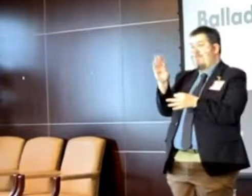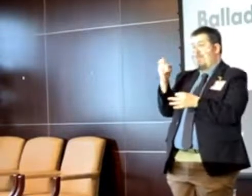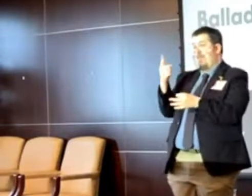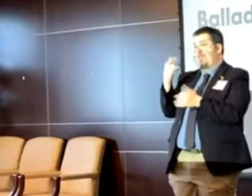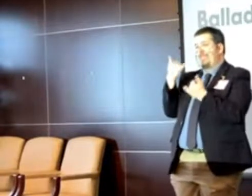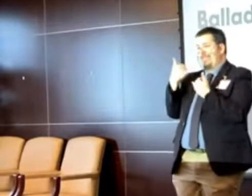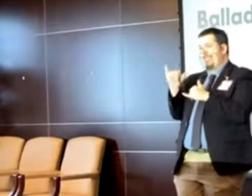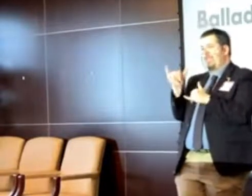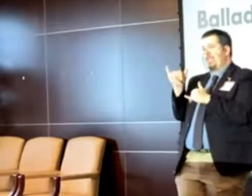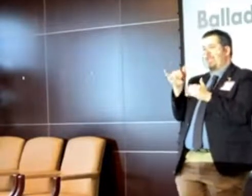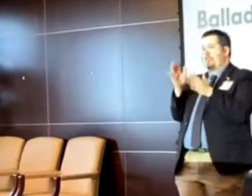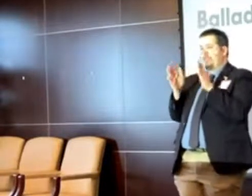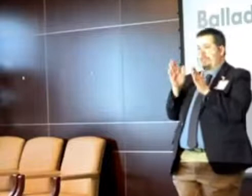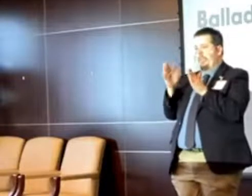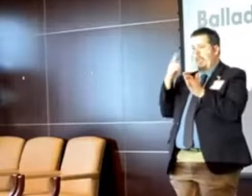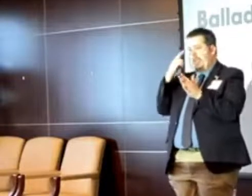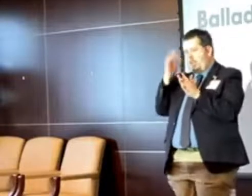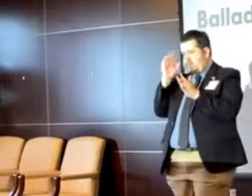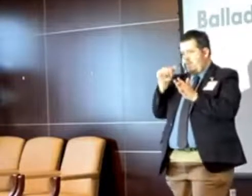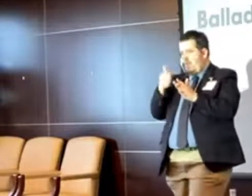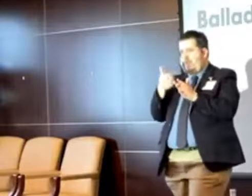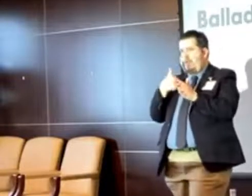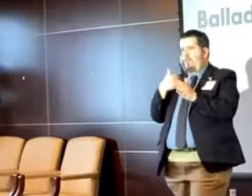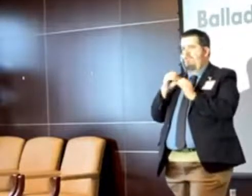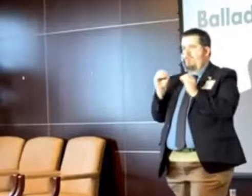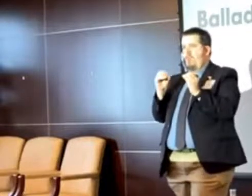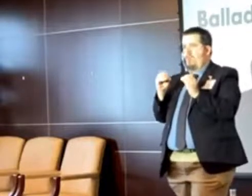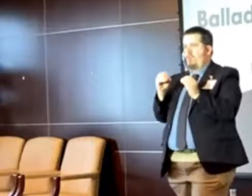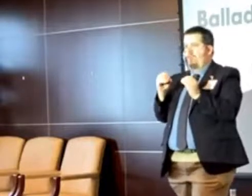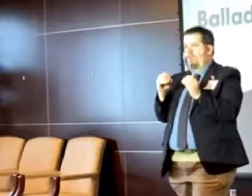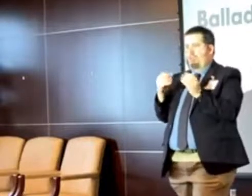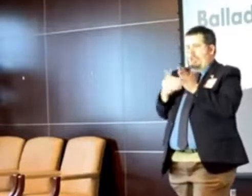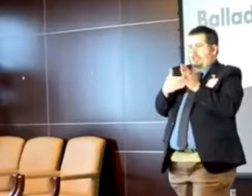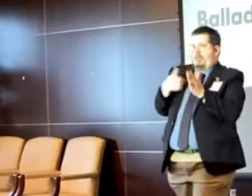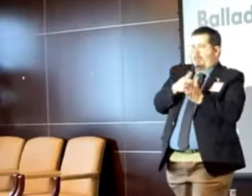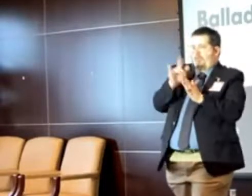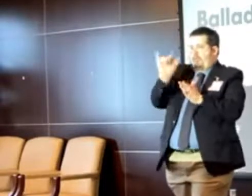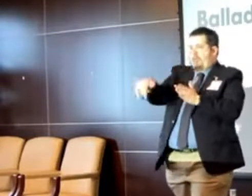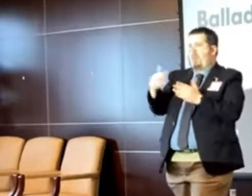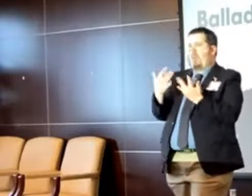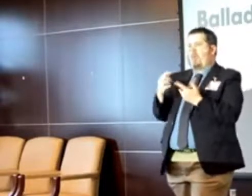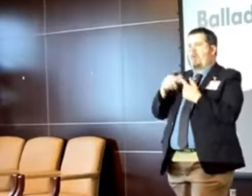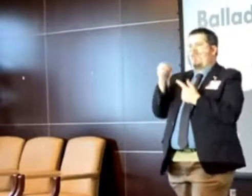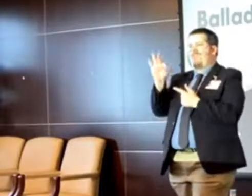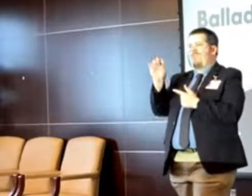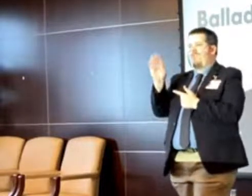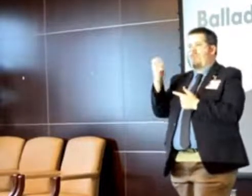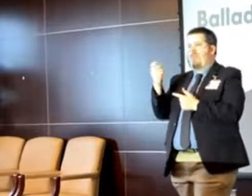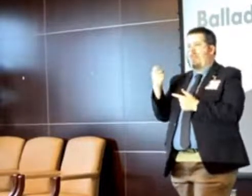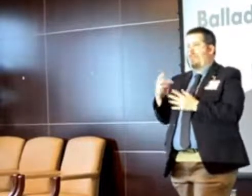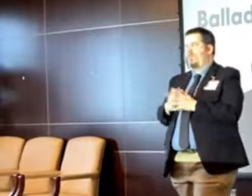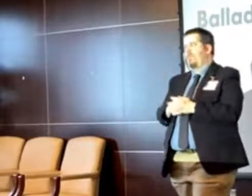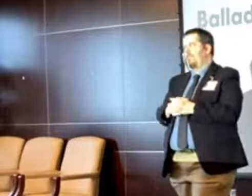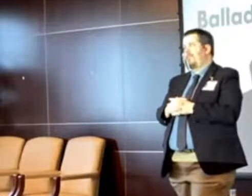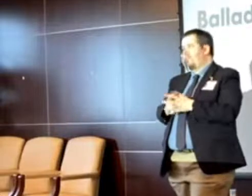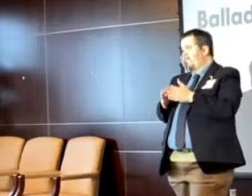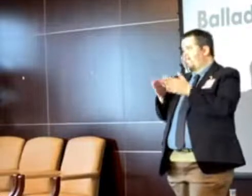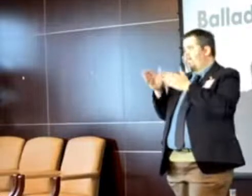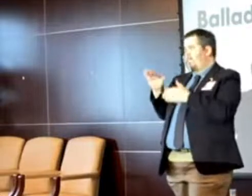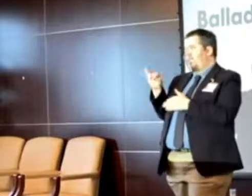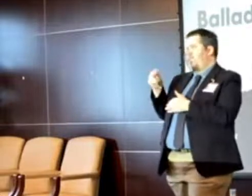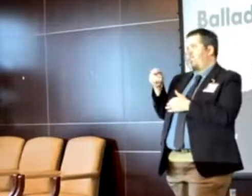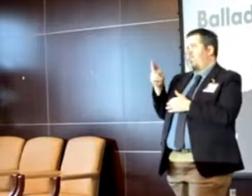a window where I don't think there'd be any repercussions for that. Thanks. All right, Jonathan?